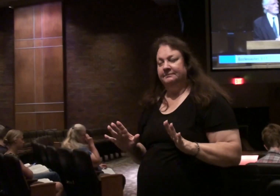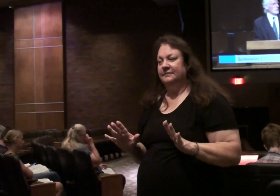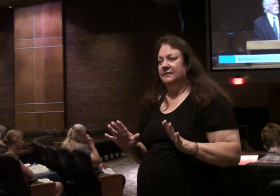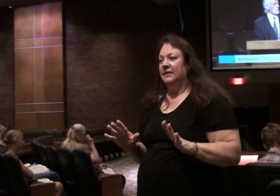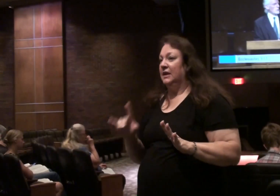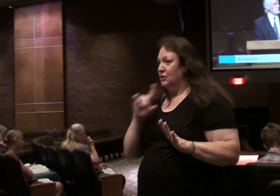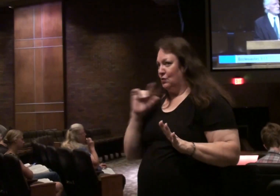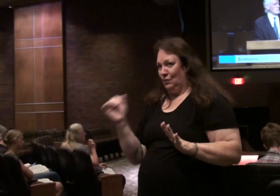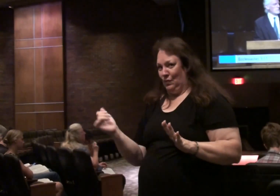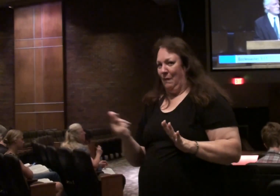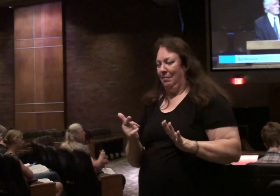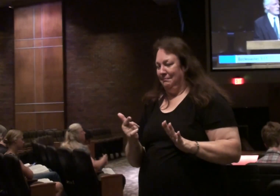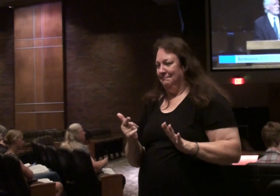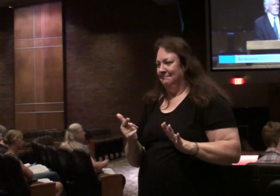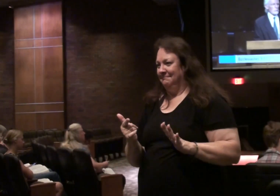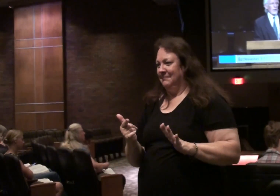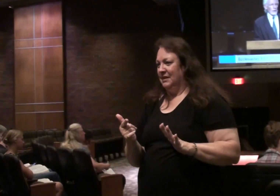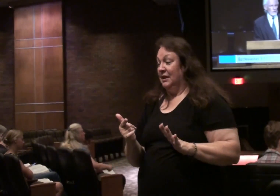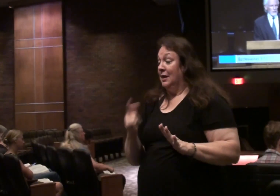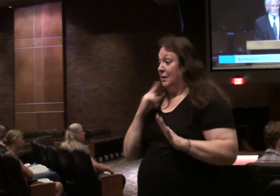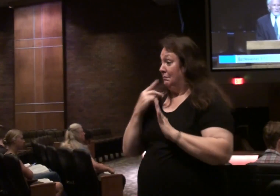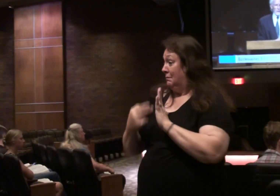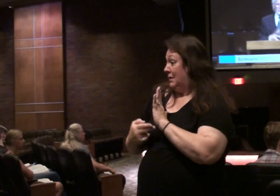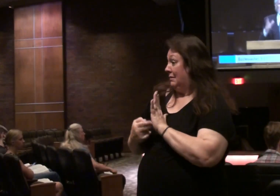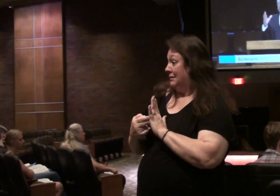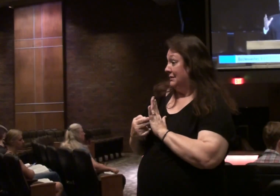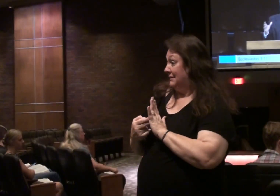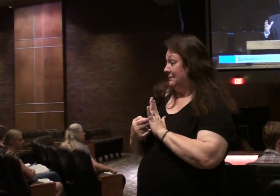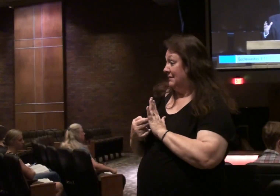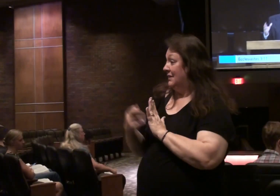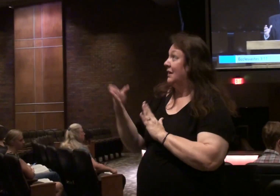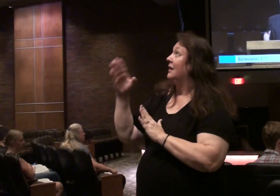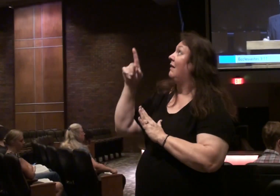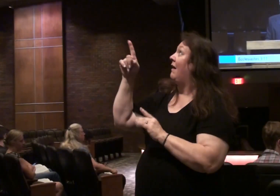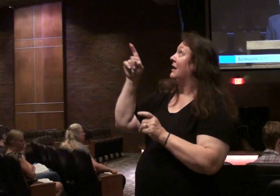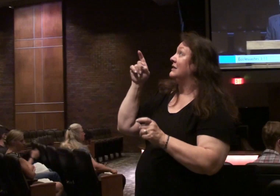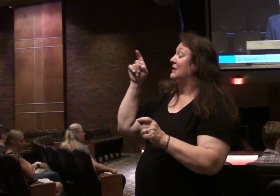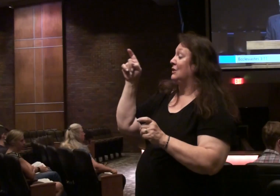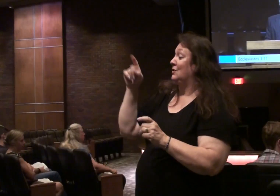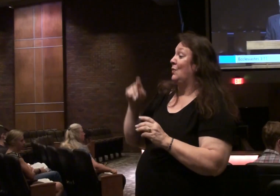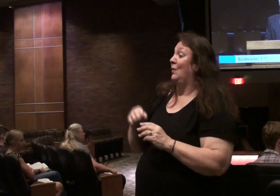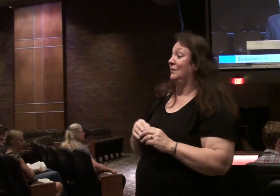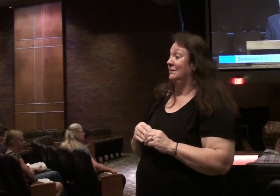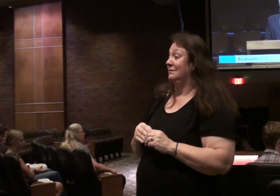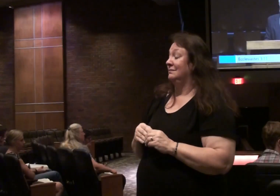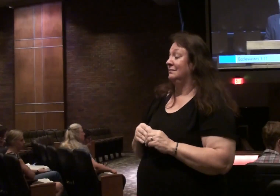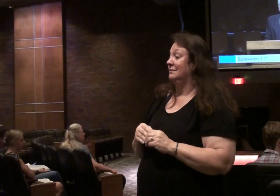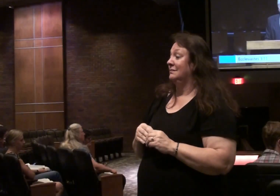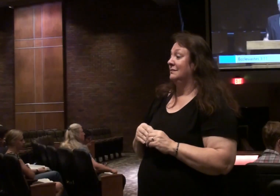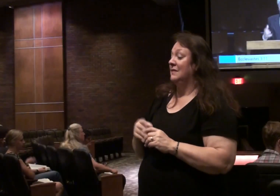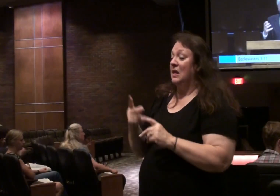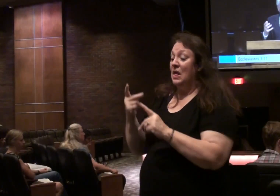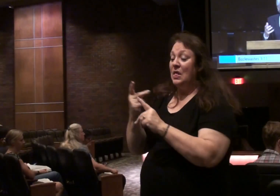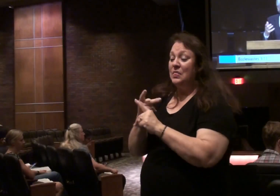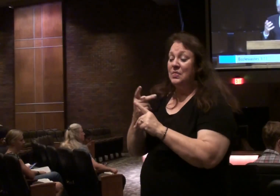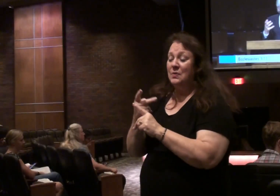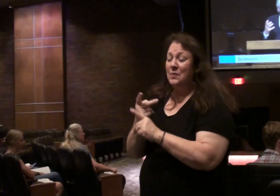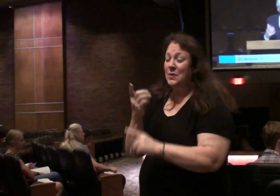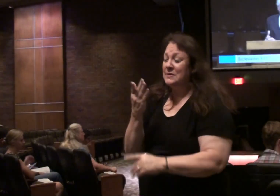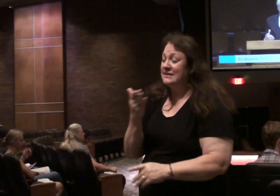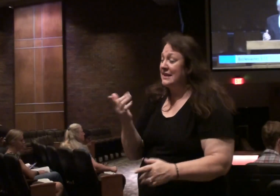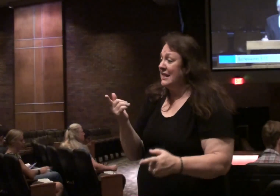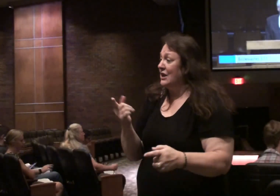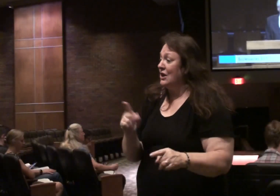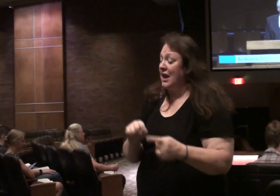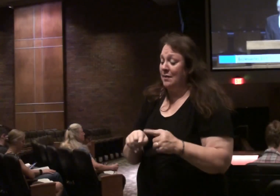It's true for everyone. But the reality of it is, God is in control. The worst tragedy that could